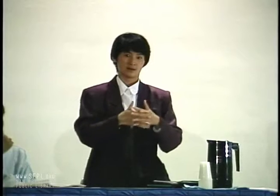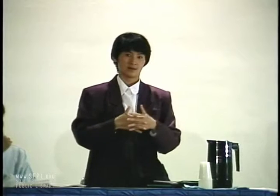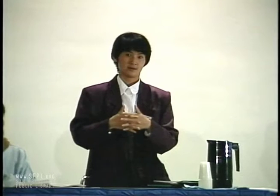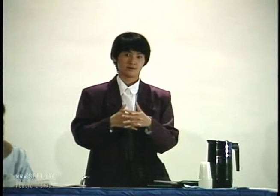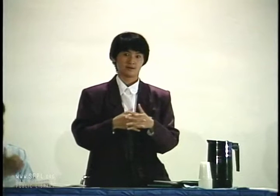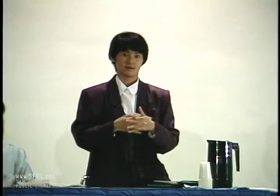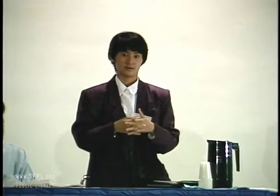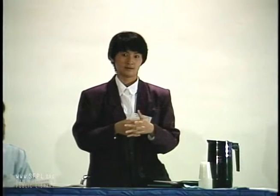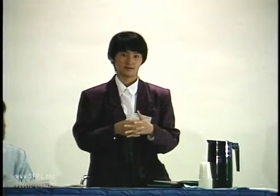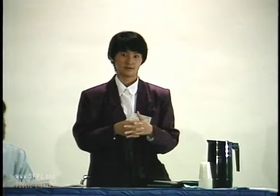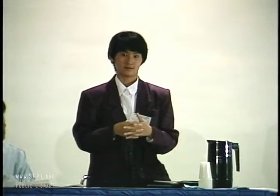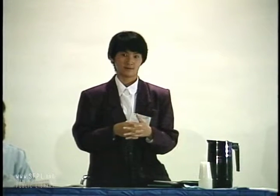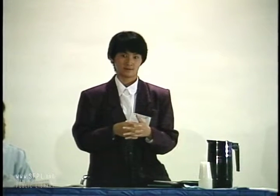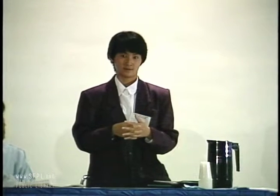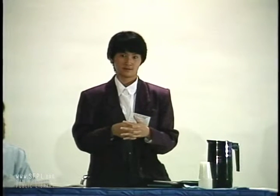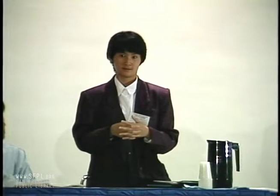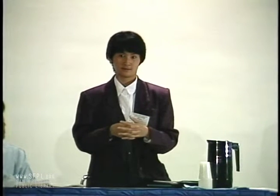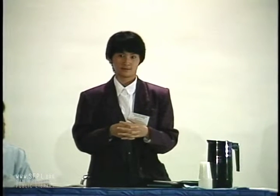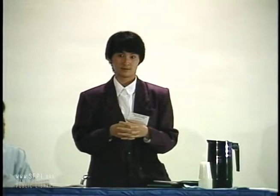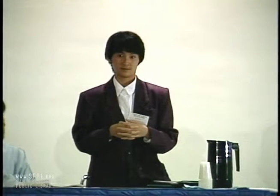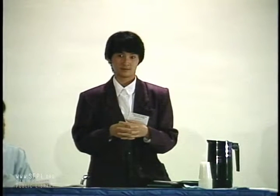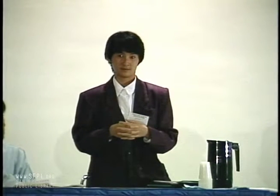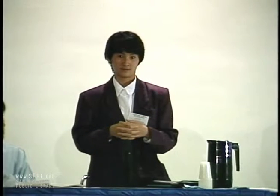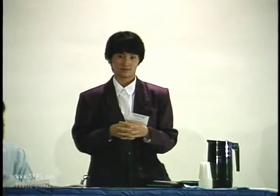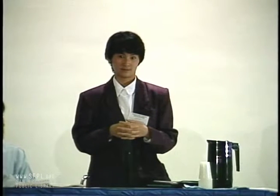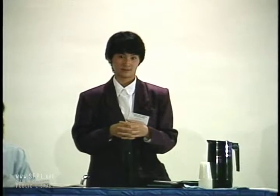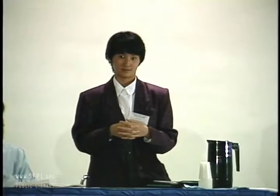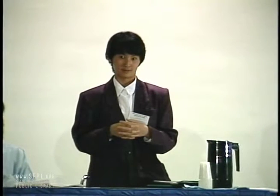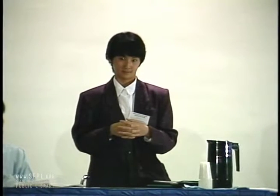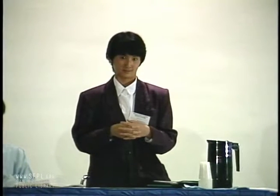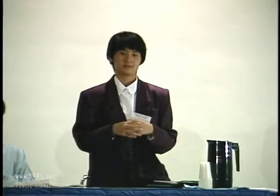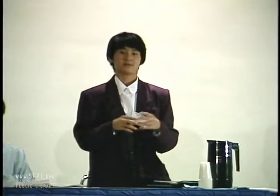in Vietnamese or Cantonese and one in English.